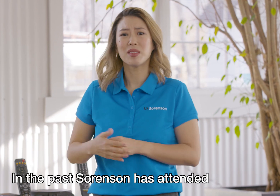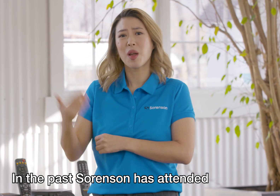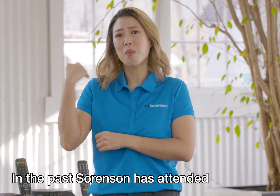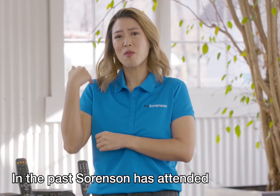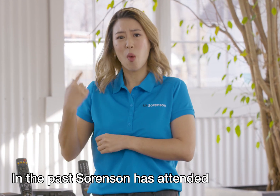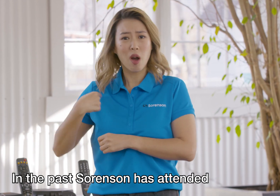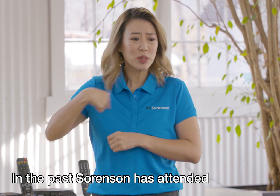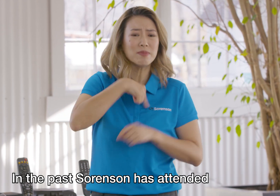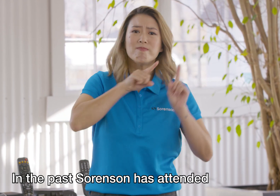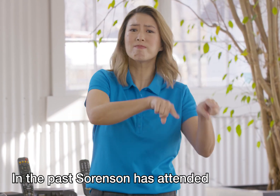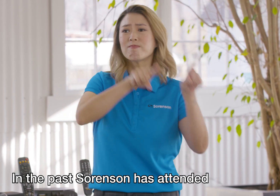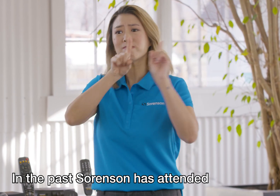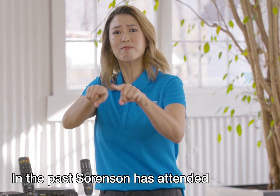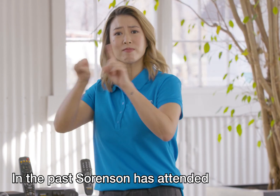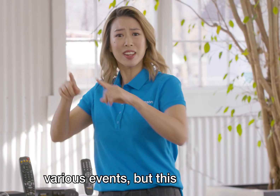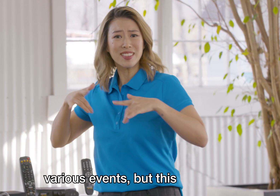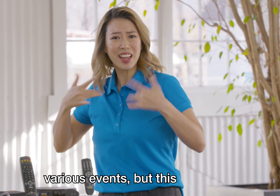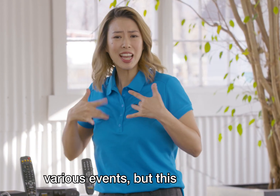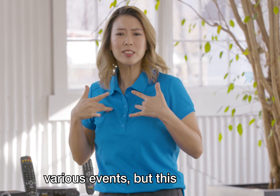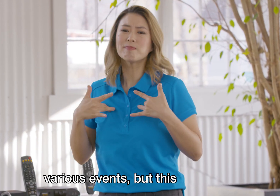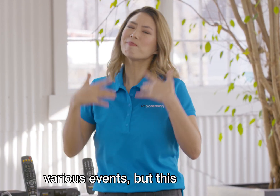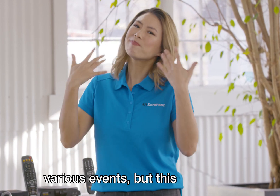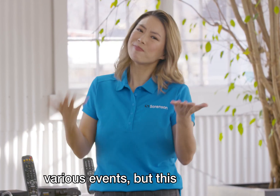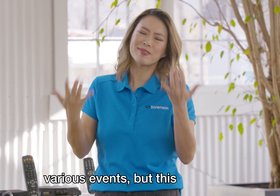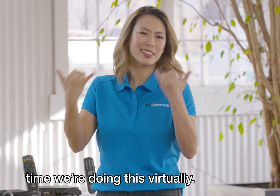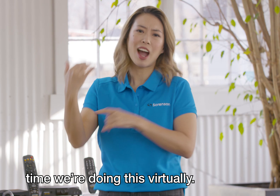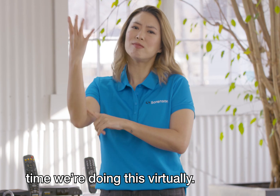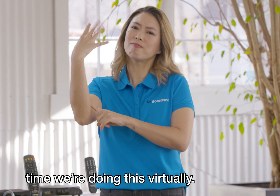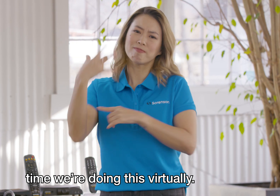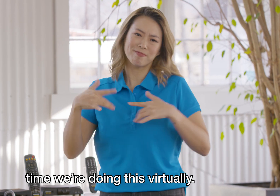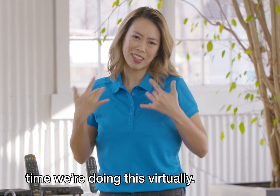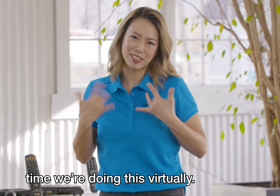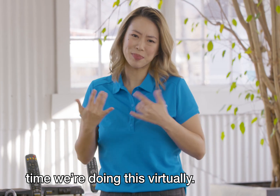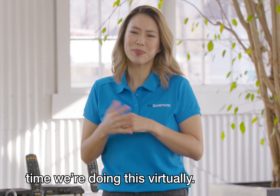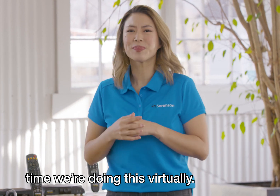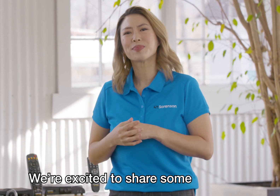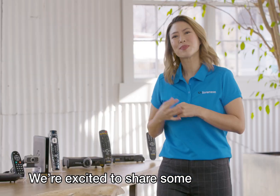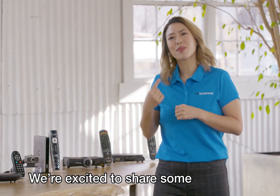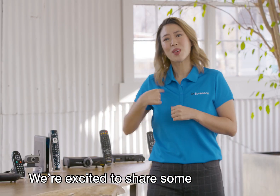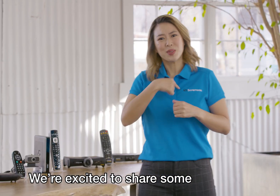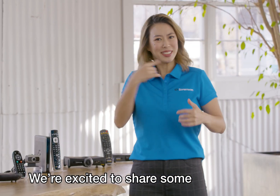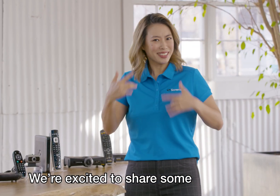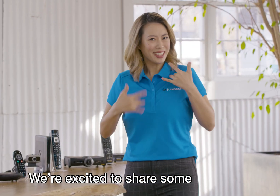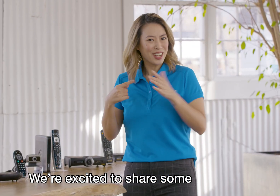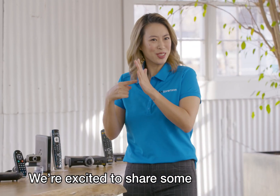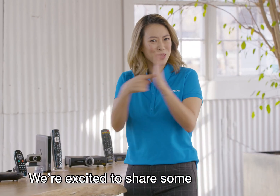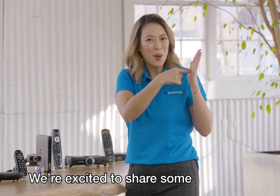In the past, Sorenson has attended various events, but this time, we're doing this virtually. We're excited to